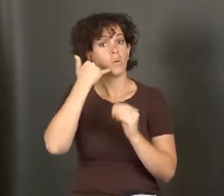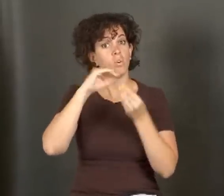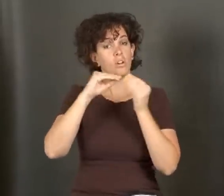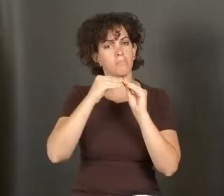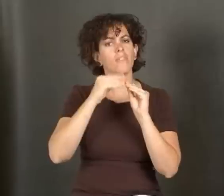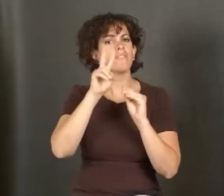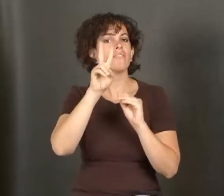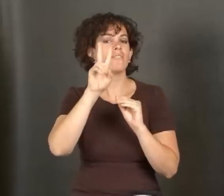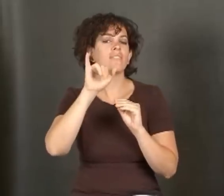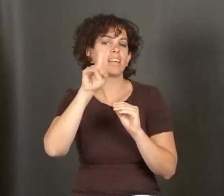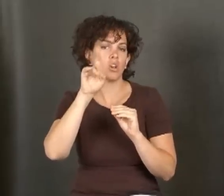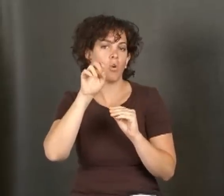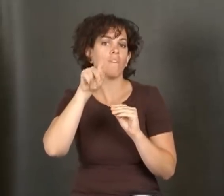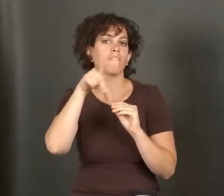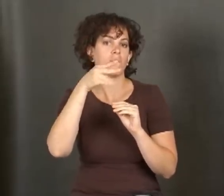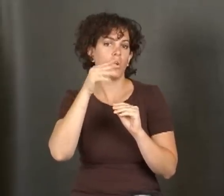They might give you their video phone number.